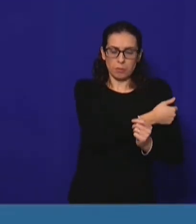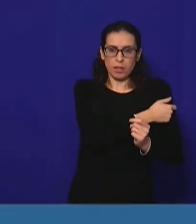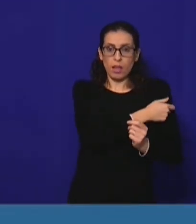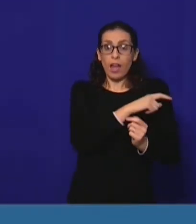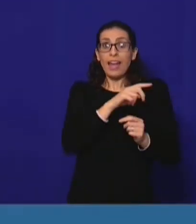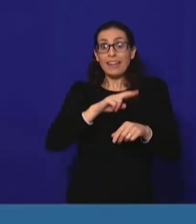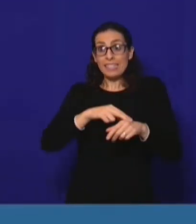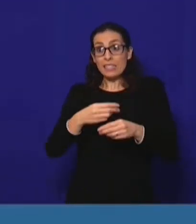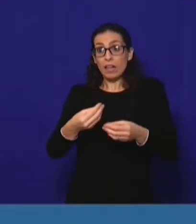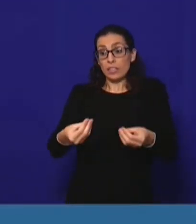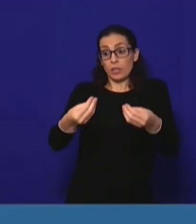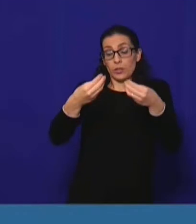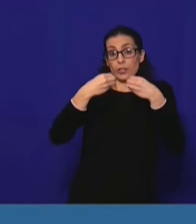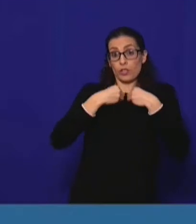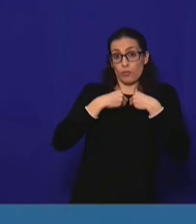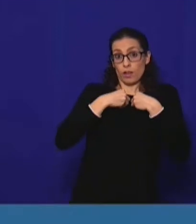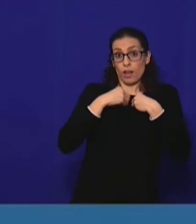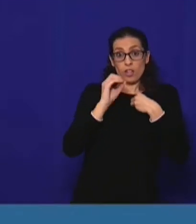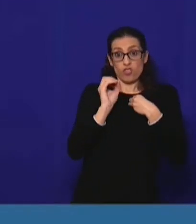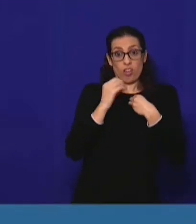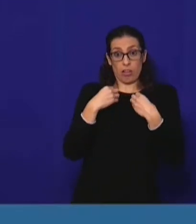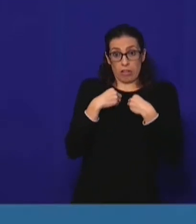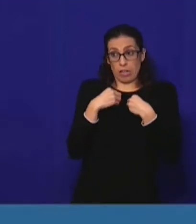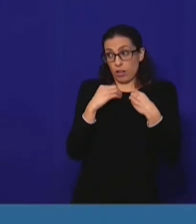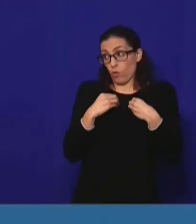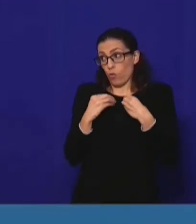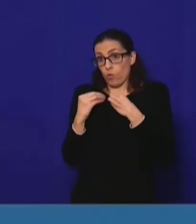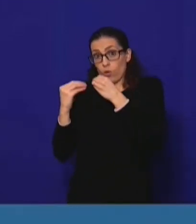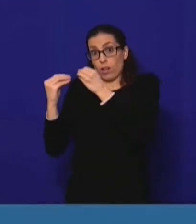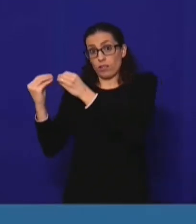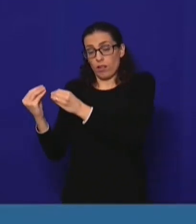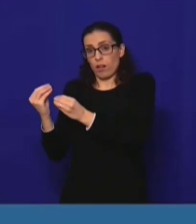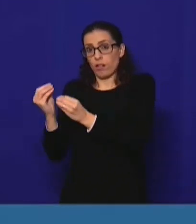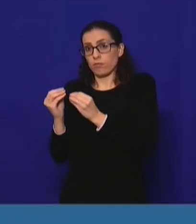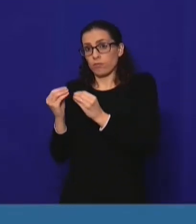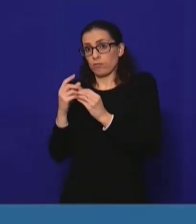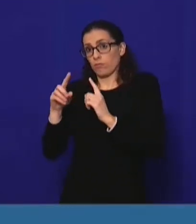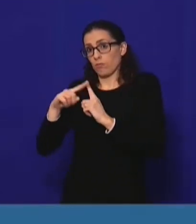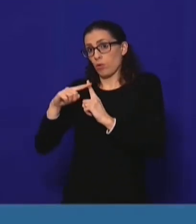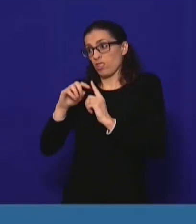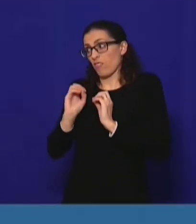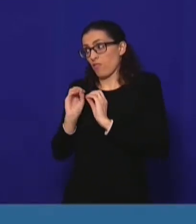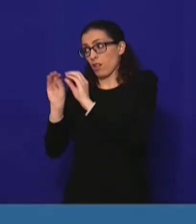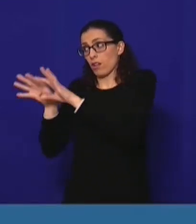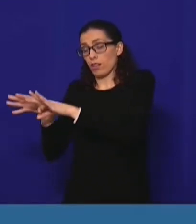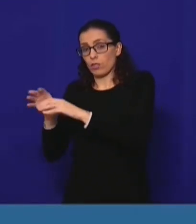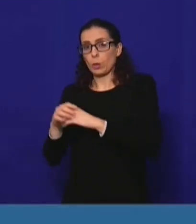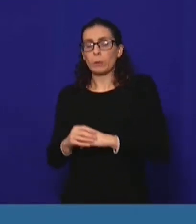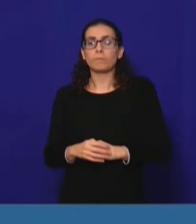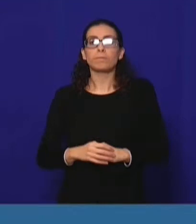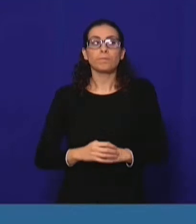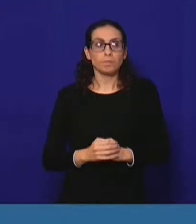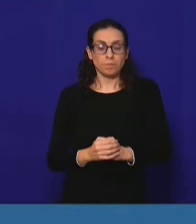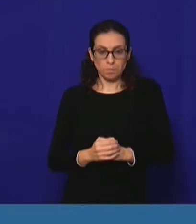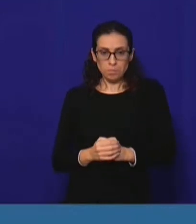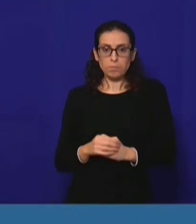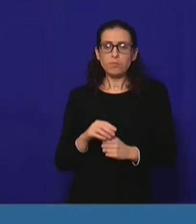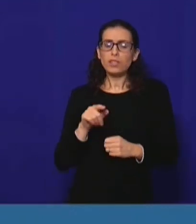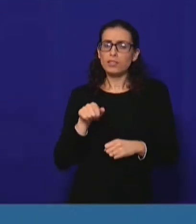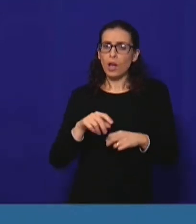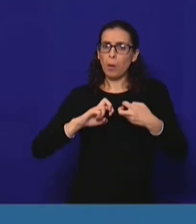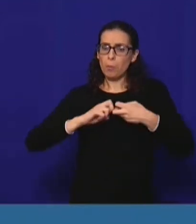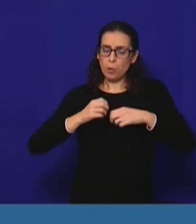b'xi allerġi jew nkella kondizzjoni tal-ġilda mhijiex contraindication biex inti tieħu it-tilqima. Però min